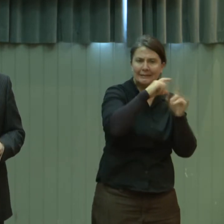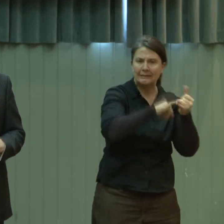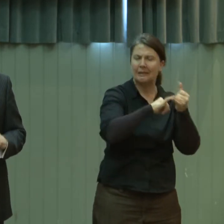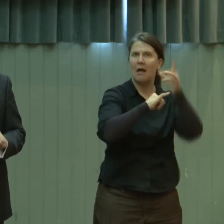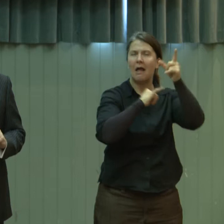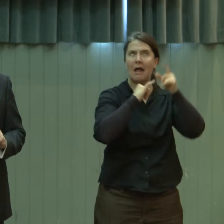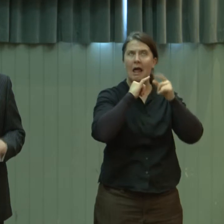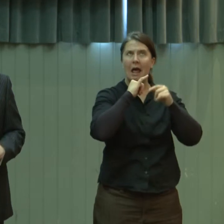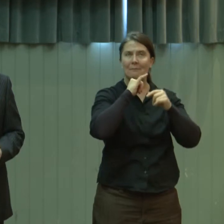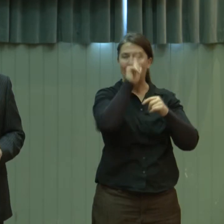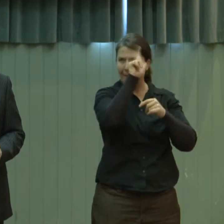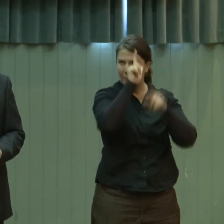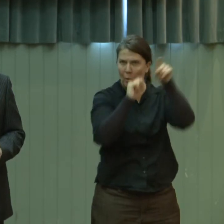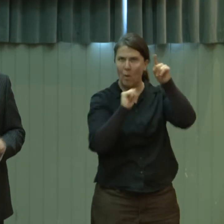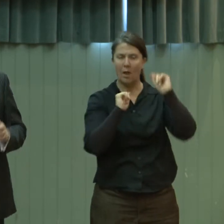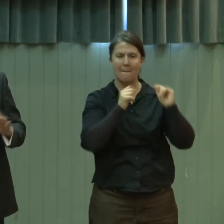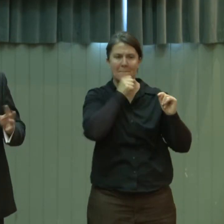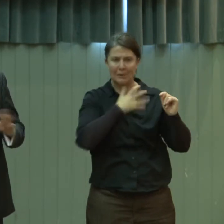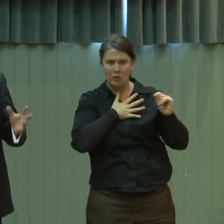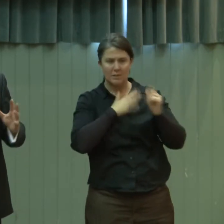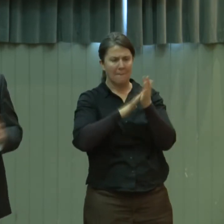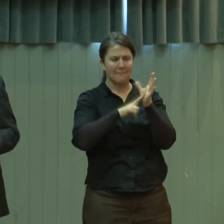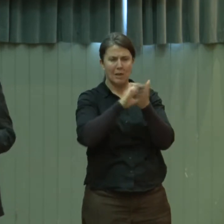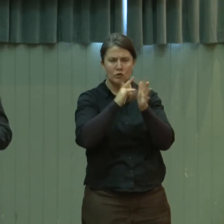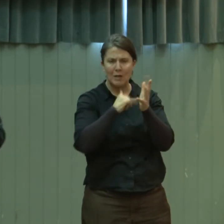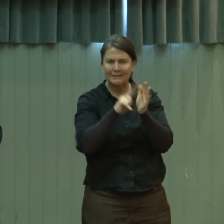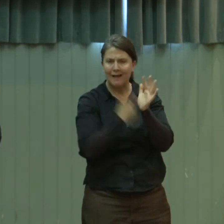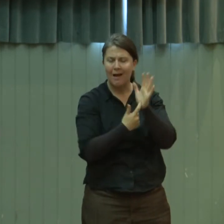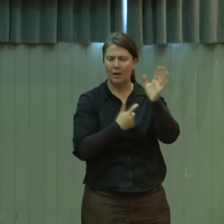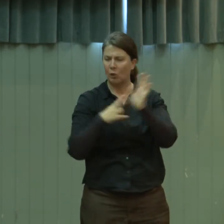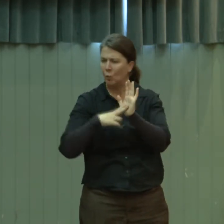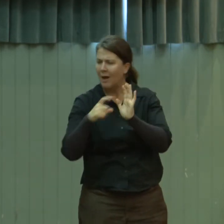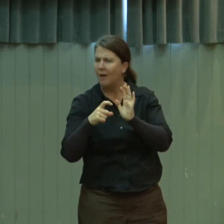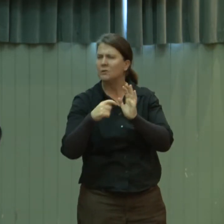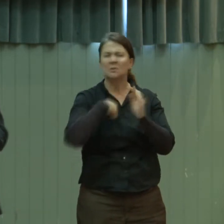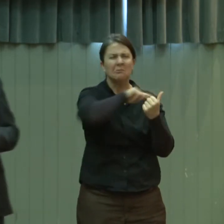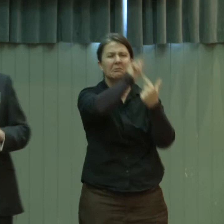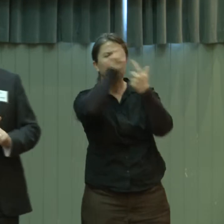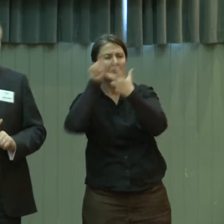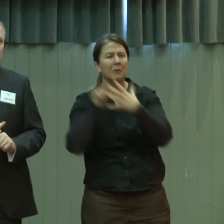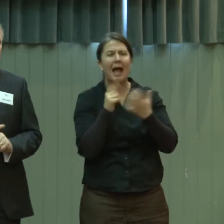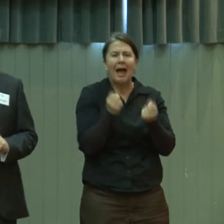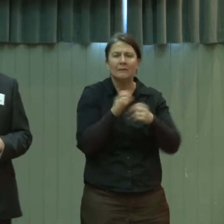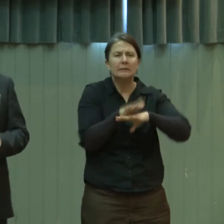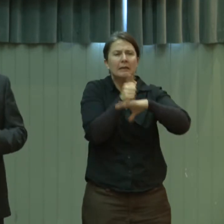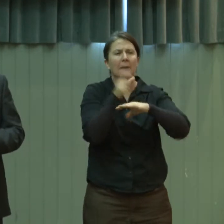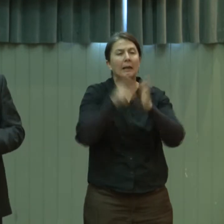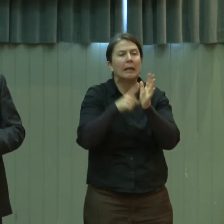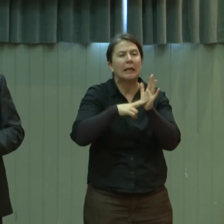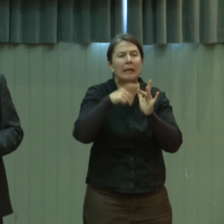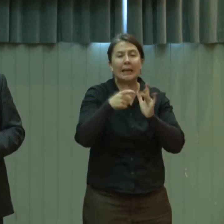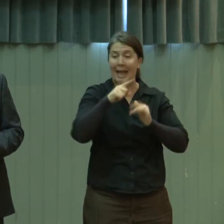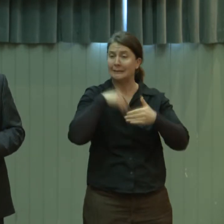Liverpool, Manchester, Newcastle, and then some other places we do occasional clinics. And we also go into the residential deaf schools